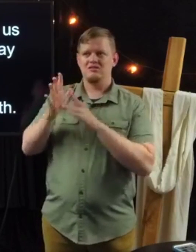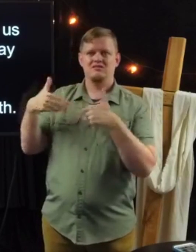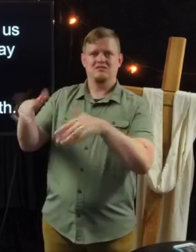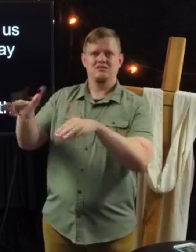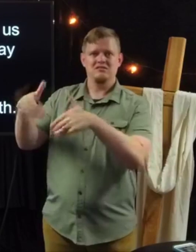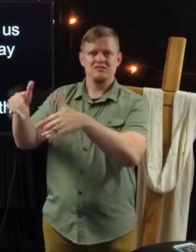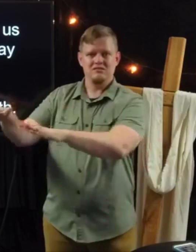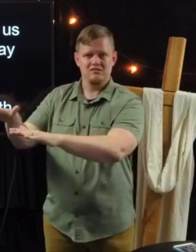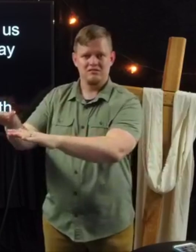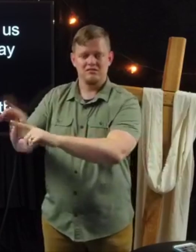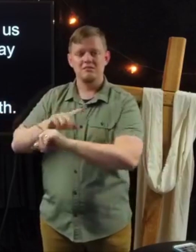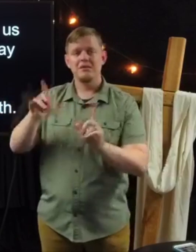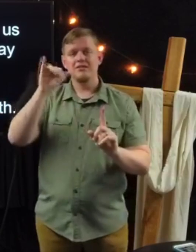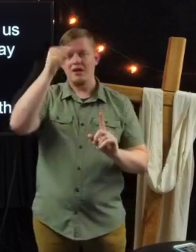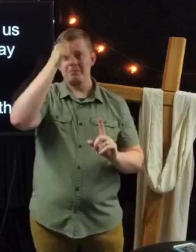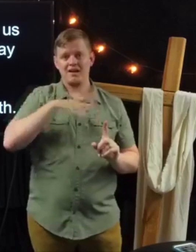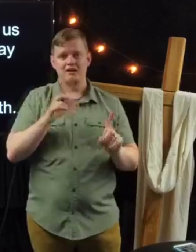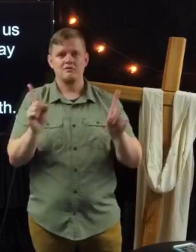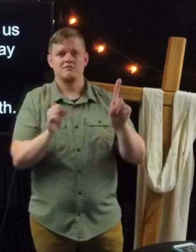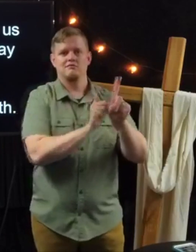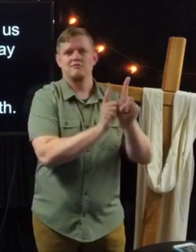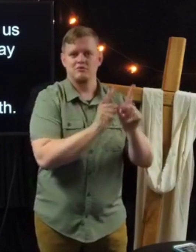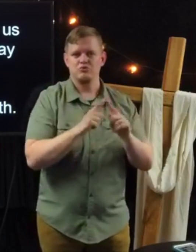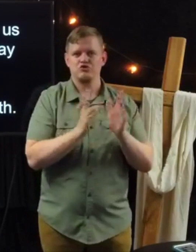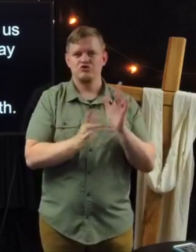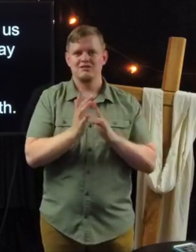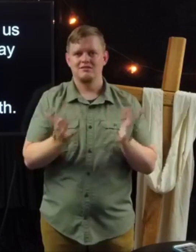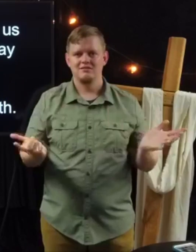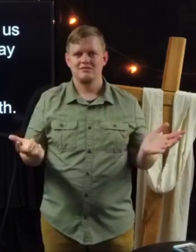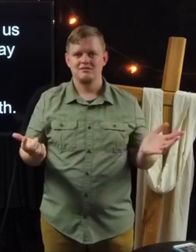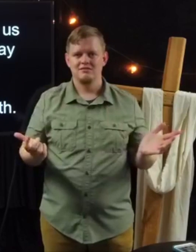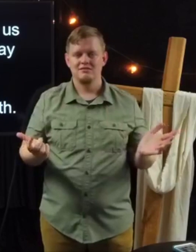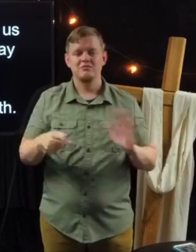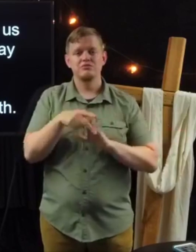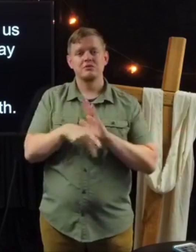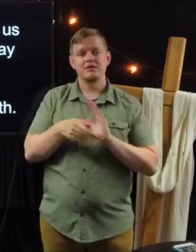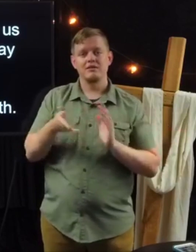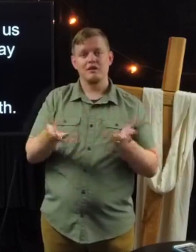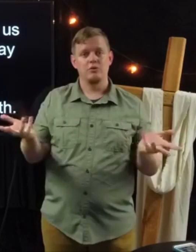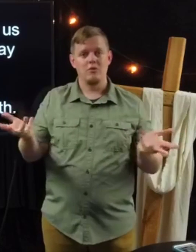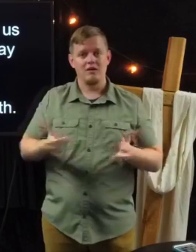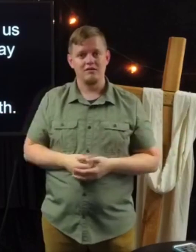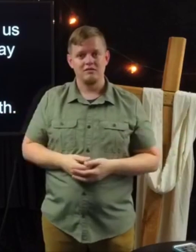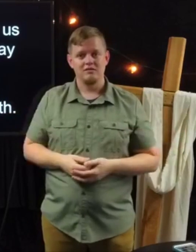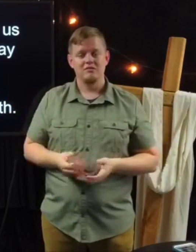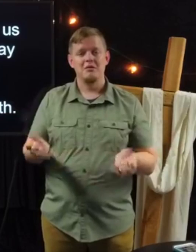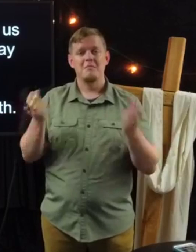They told Jesus to leave, but that man was drawn near to Jesus. There's a principle there.